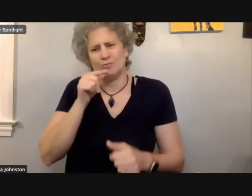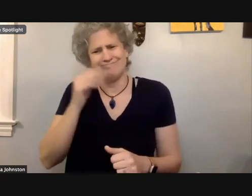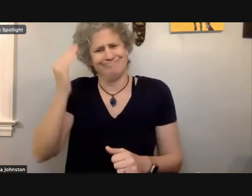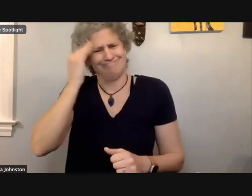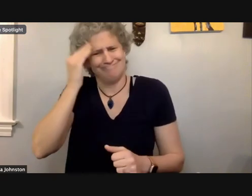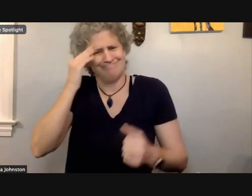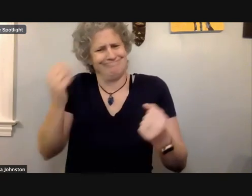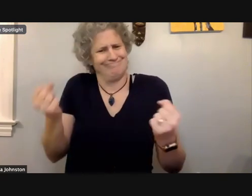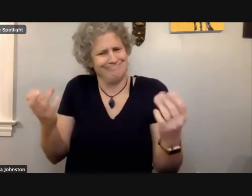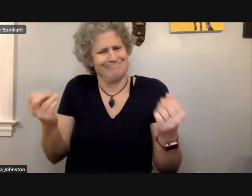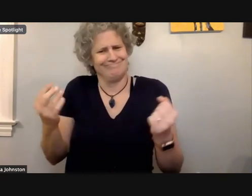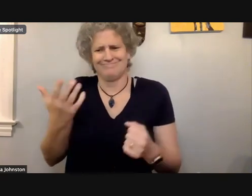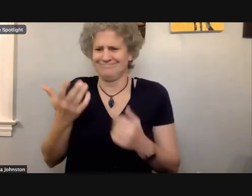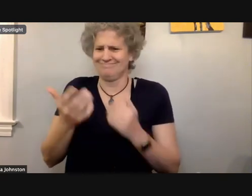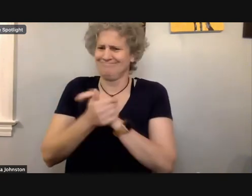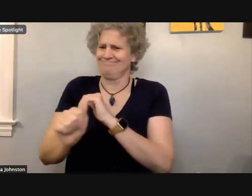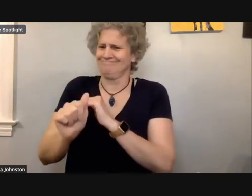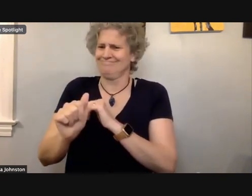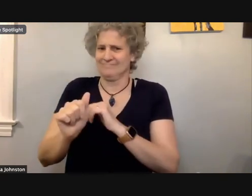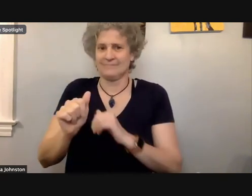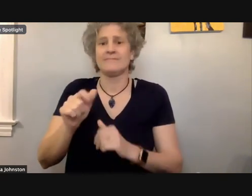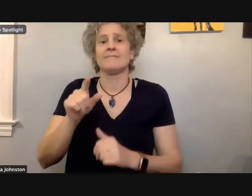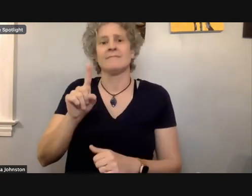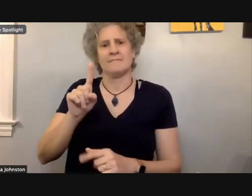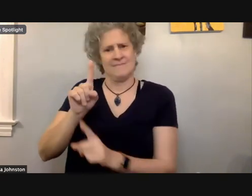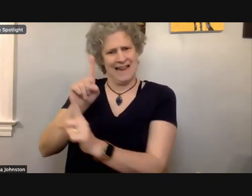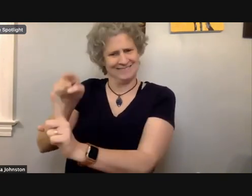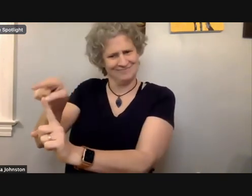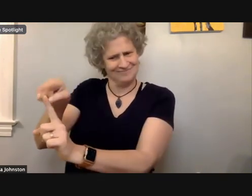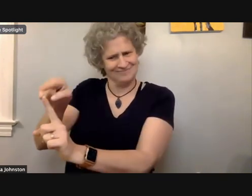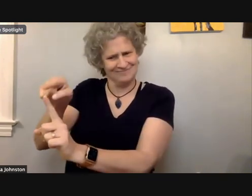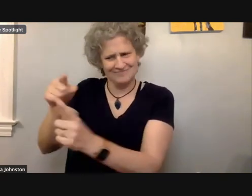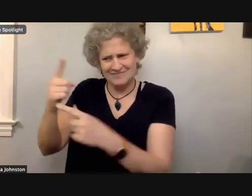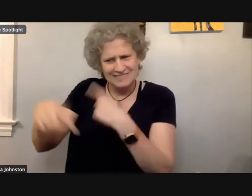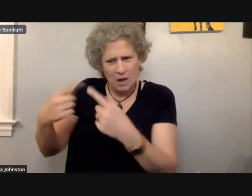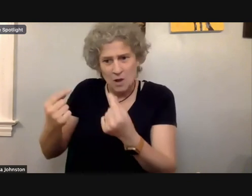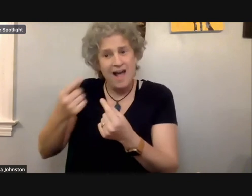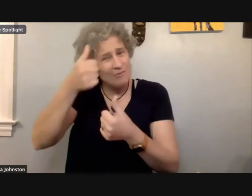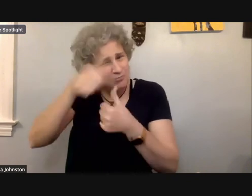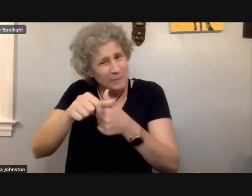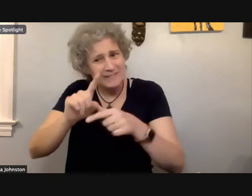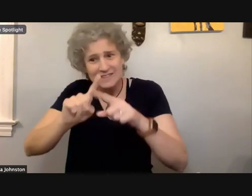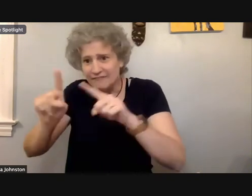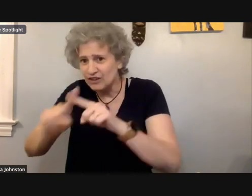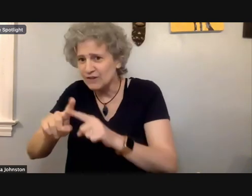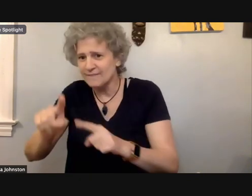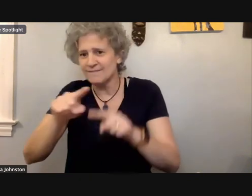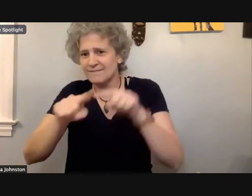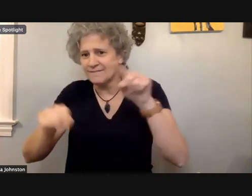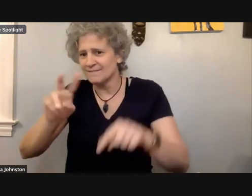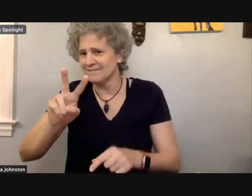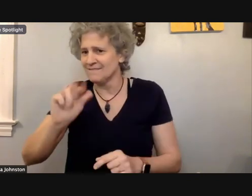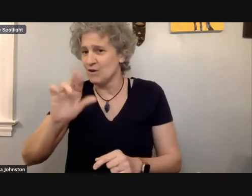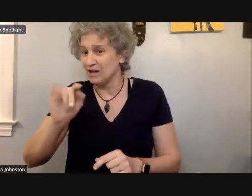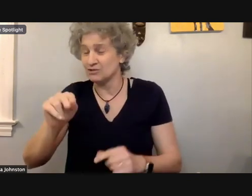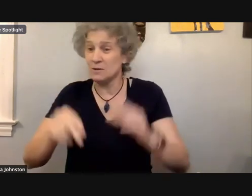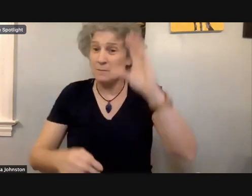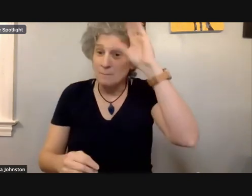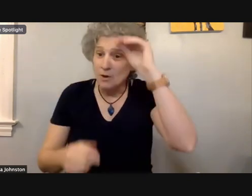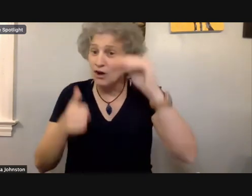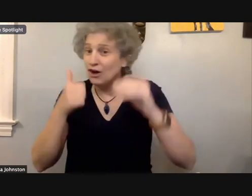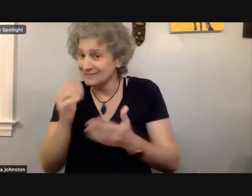fluency, ask somebody who knows, ask a teacher, ask a native signer, ask a deaf mentor, ask them for the